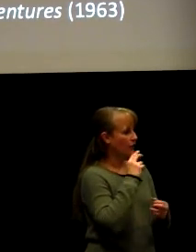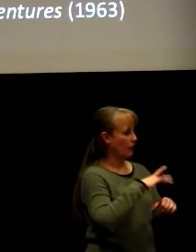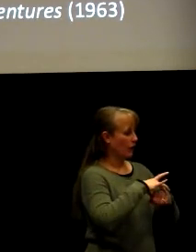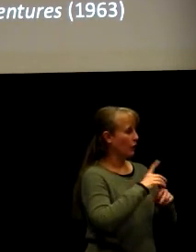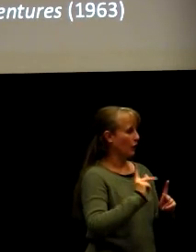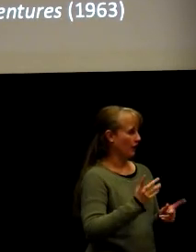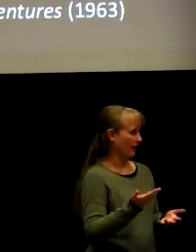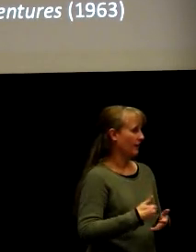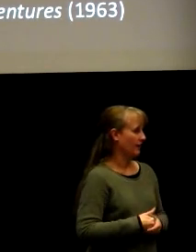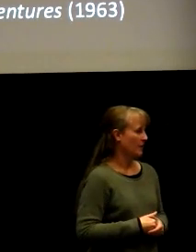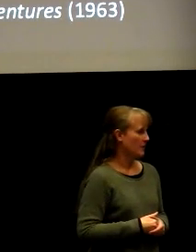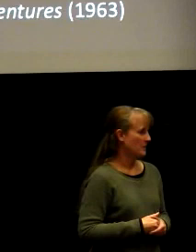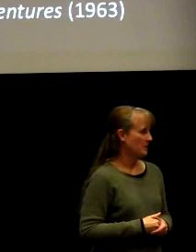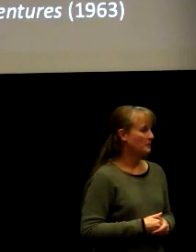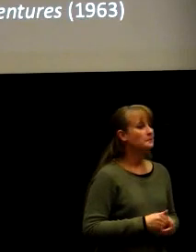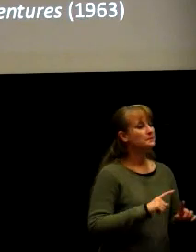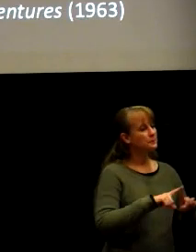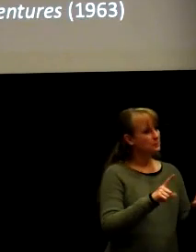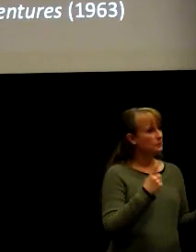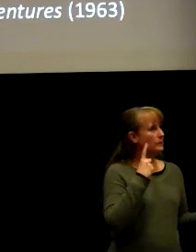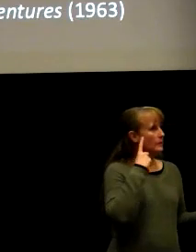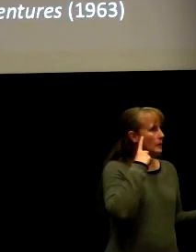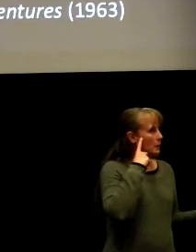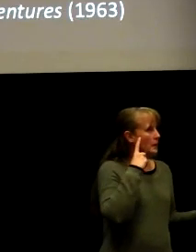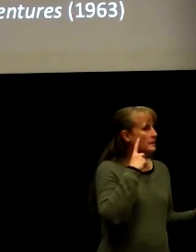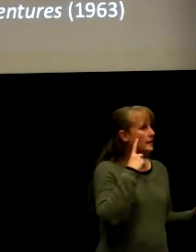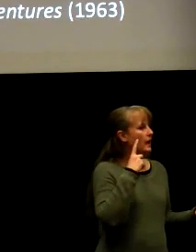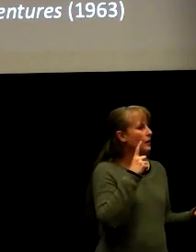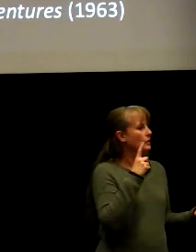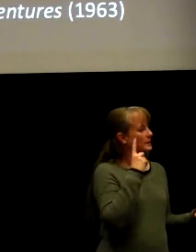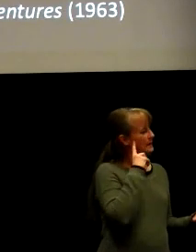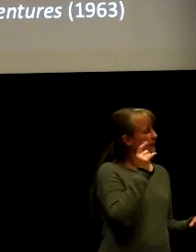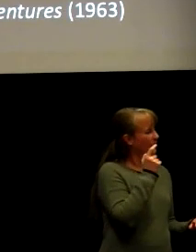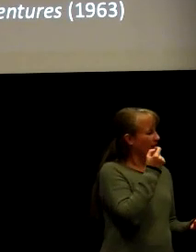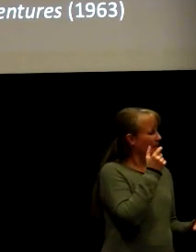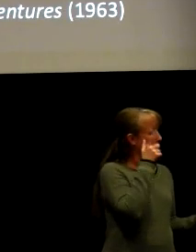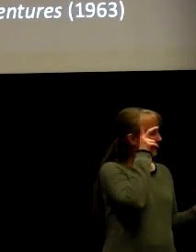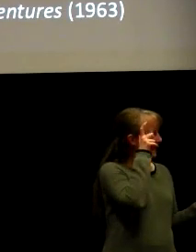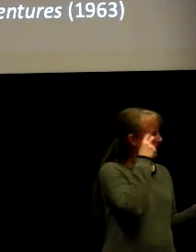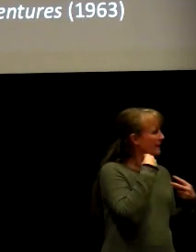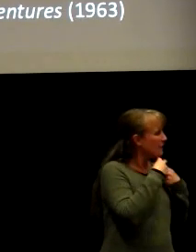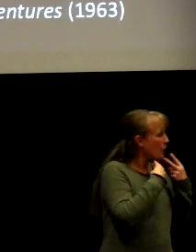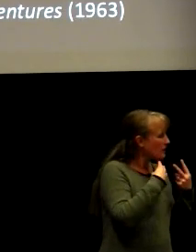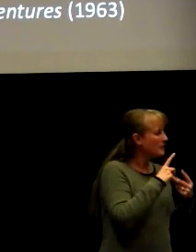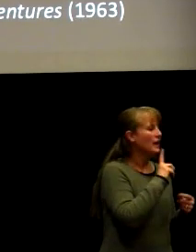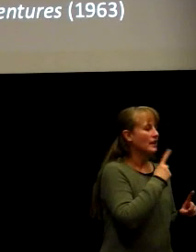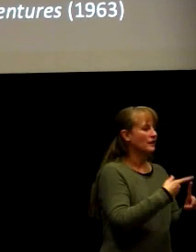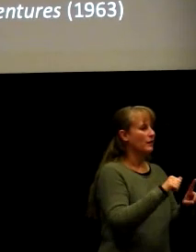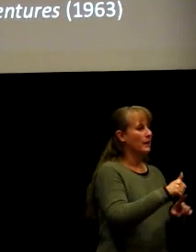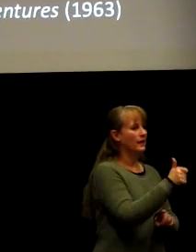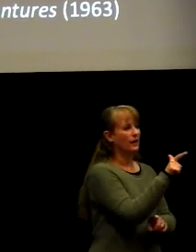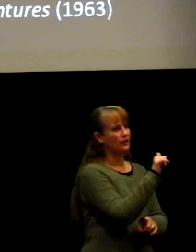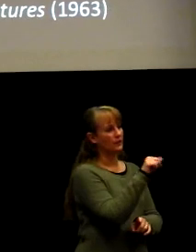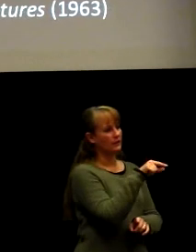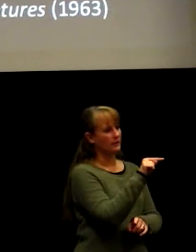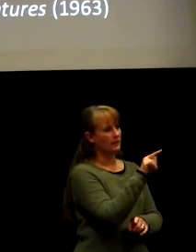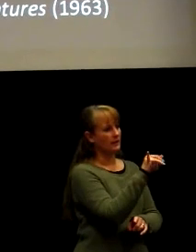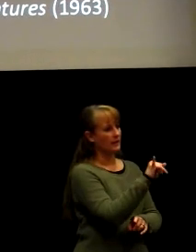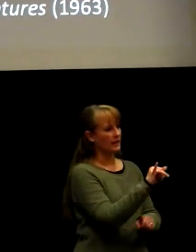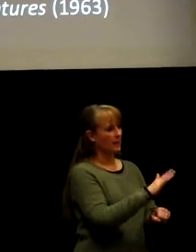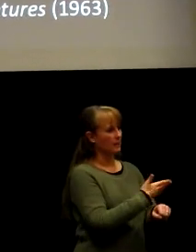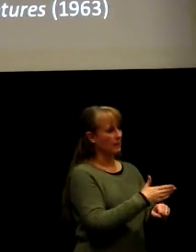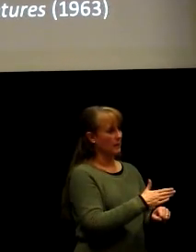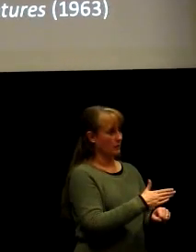Earthling. But those sounds that sounded like aliens are actually from another Ligeti piece of music